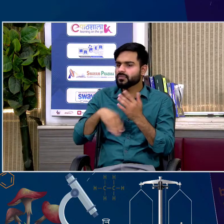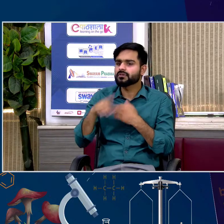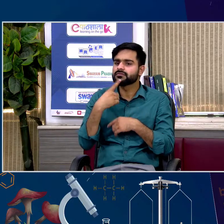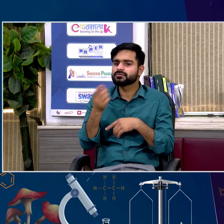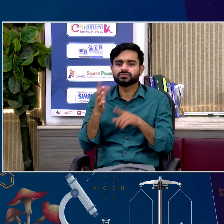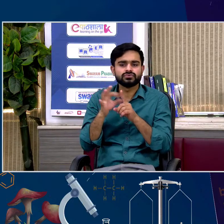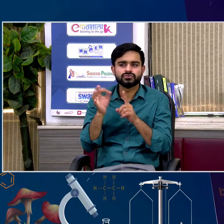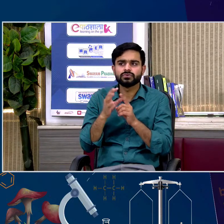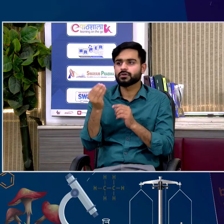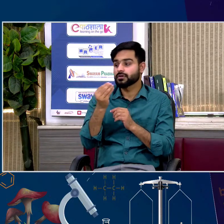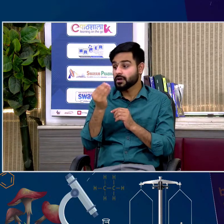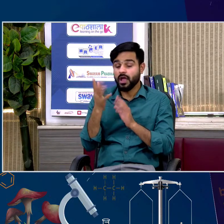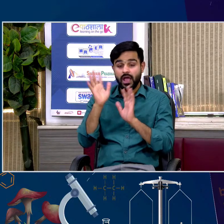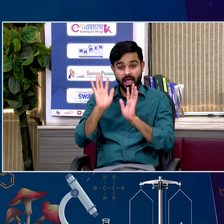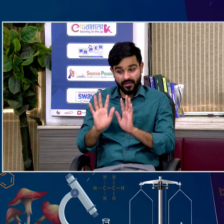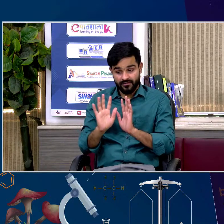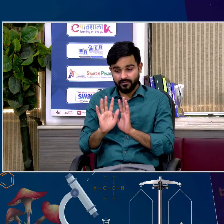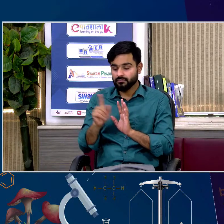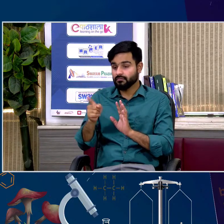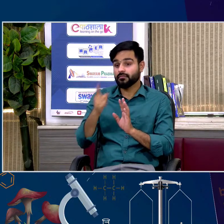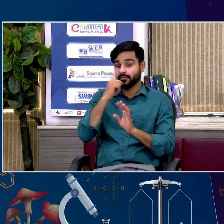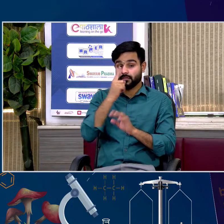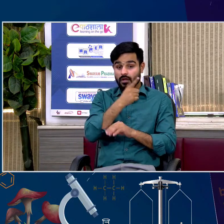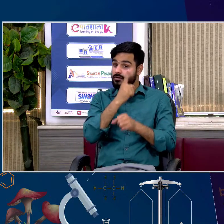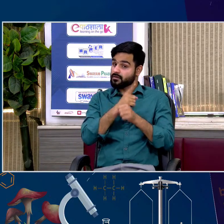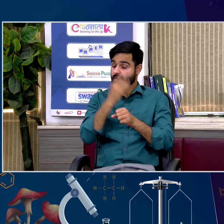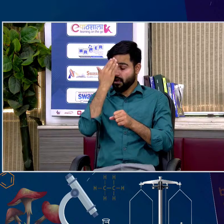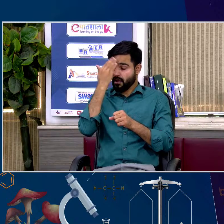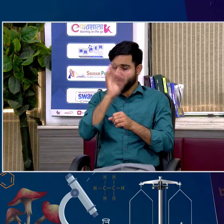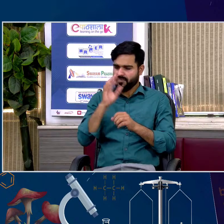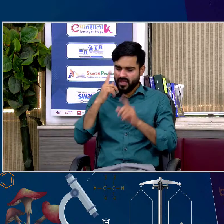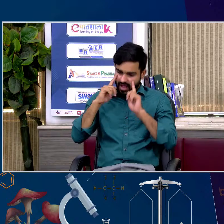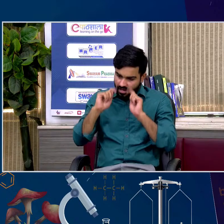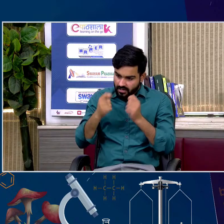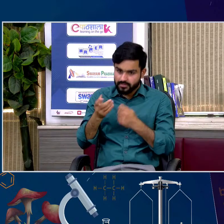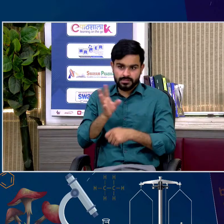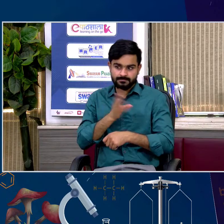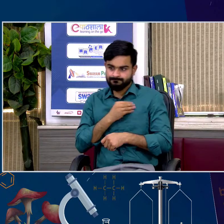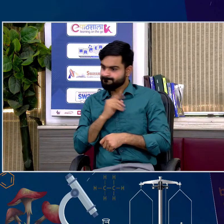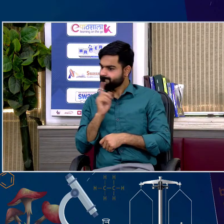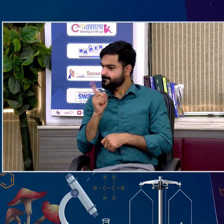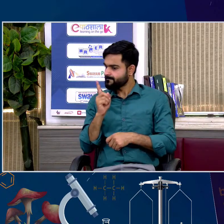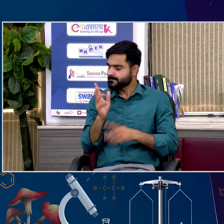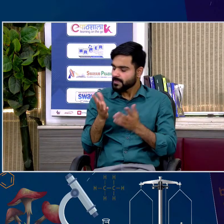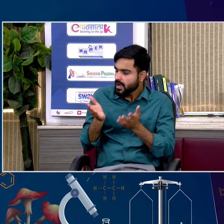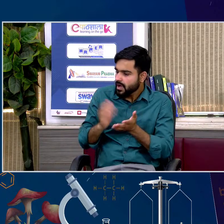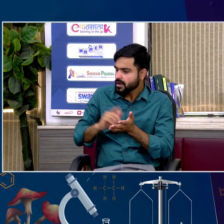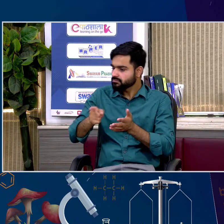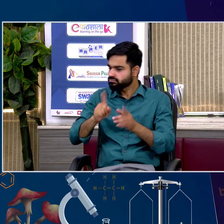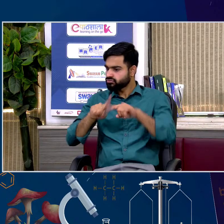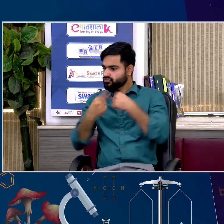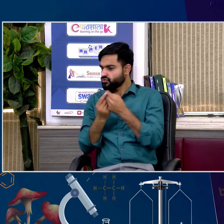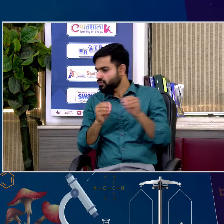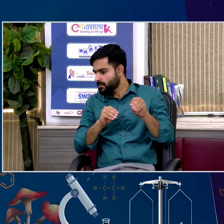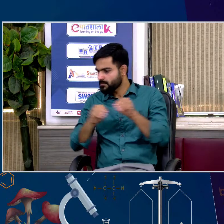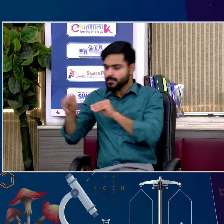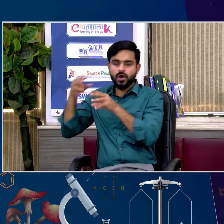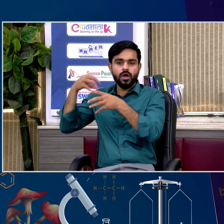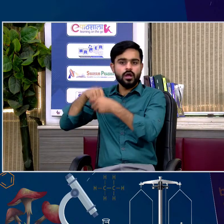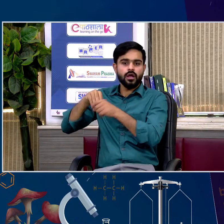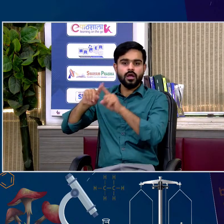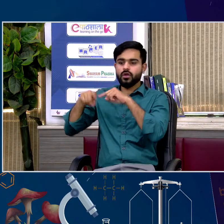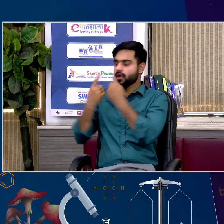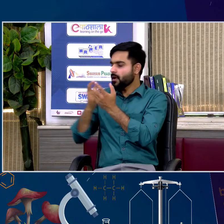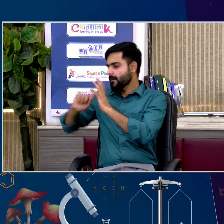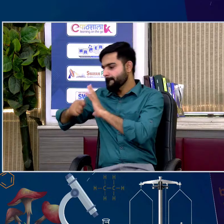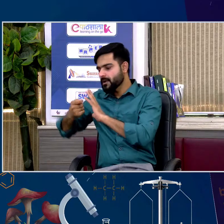teacher says something, she means it. Don't try and scare the child. Don't say we're going to put you in this room or that old